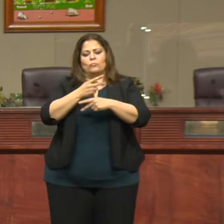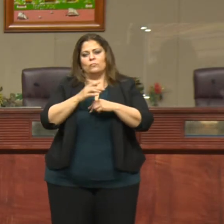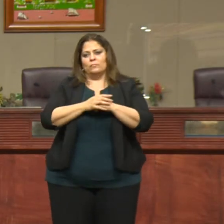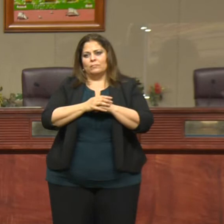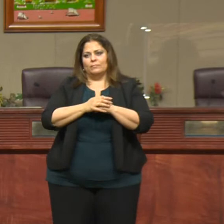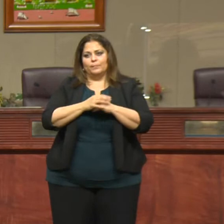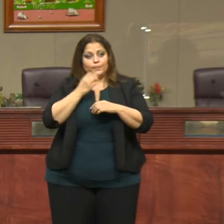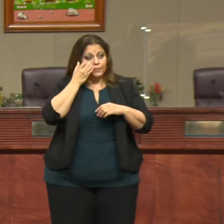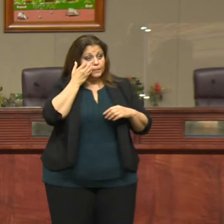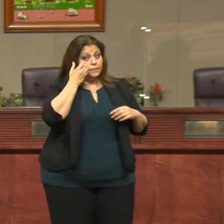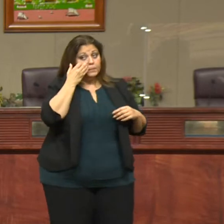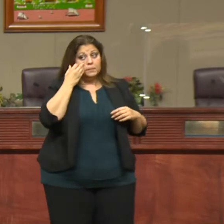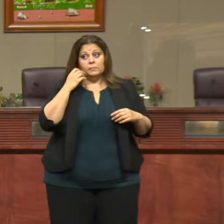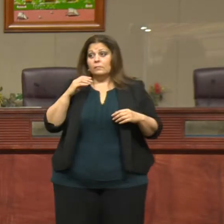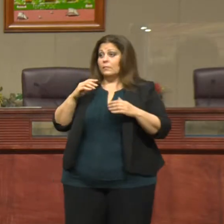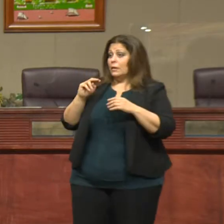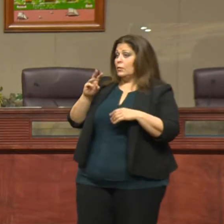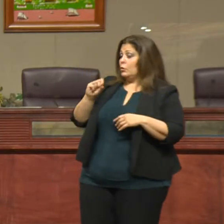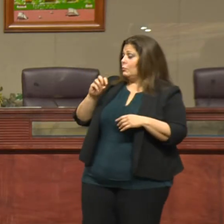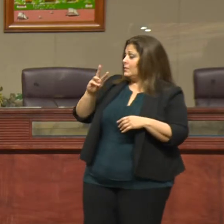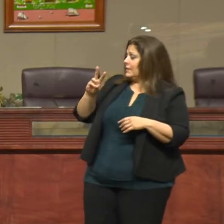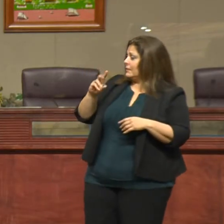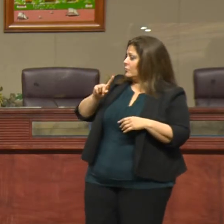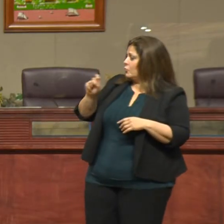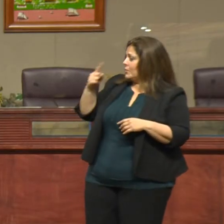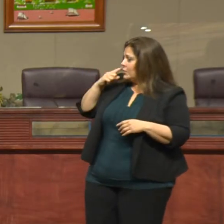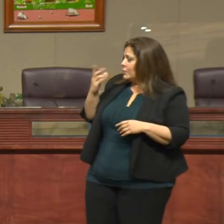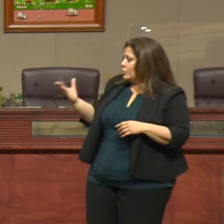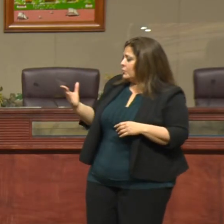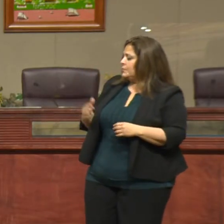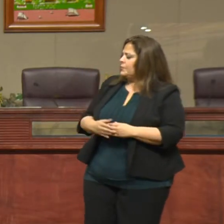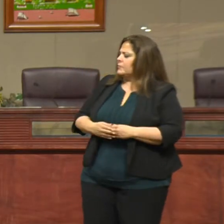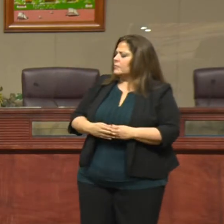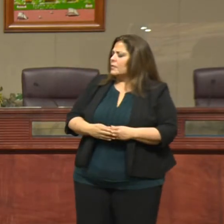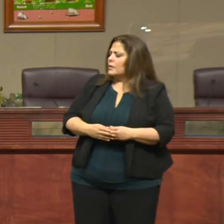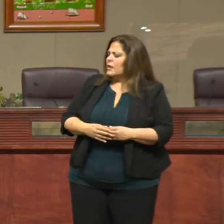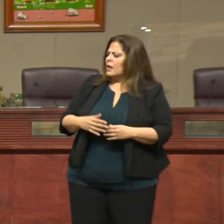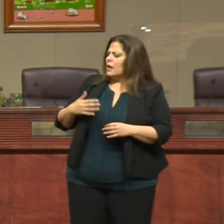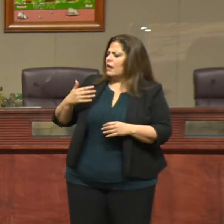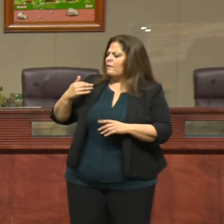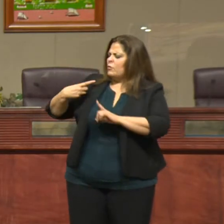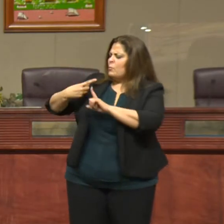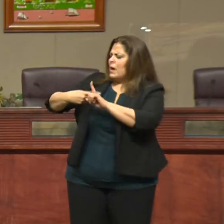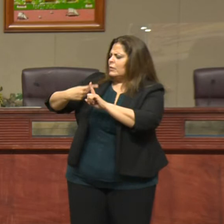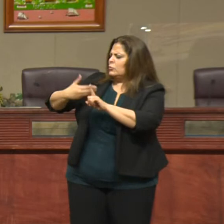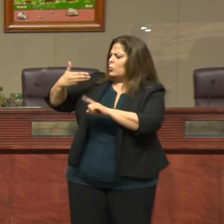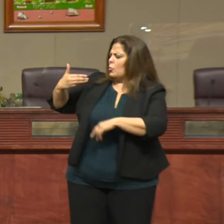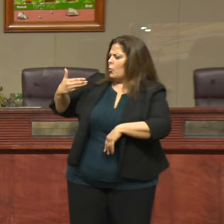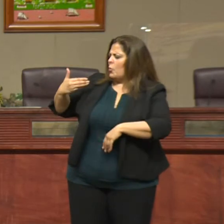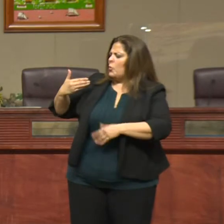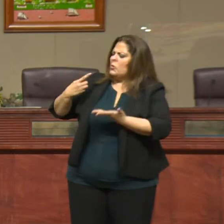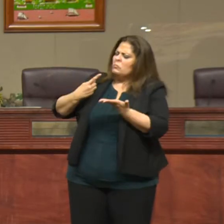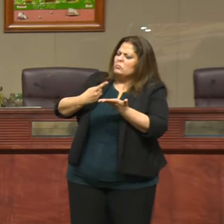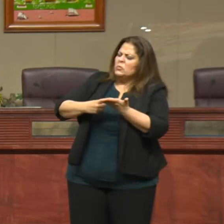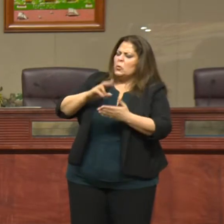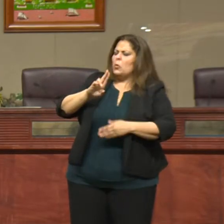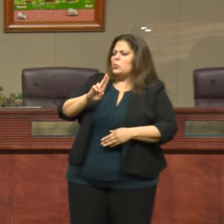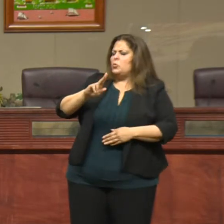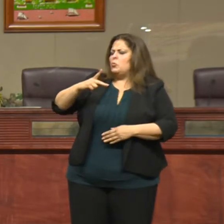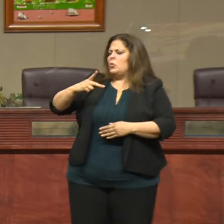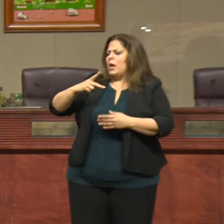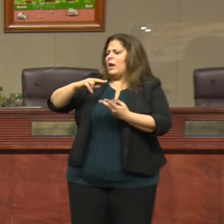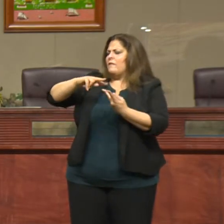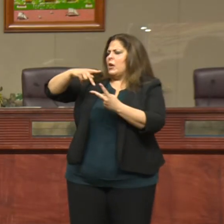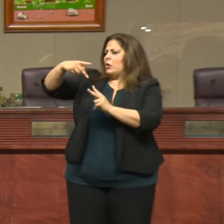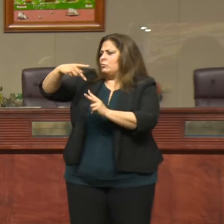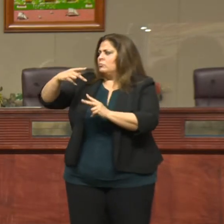Troy Campbell, News 6. This question is also for you, Alvina. So a couple months ago when we first started talking about the UK variant, you said it was likely we're going to see